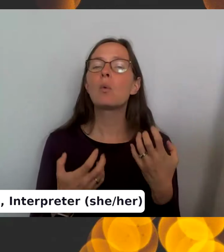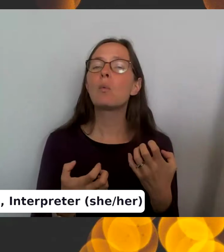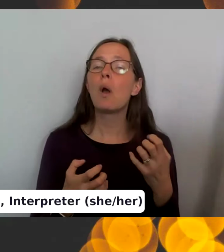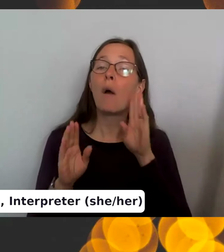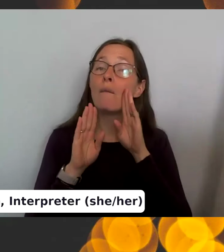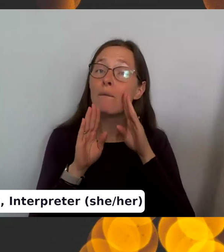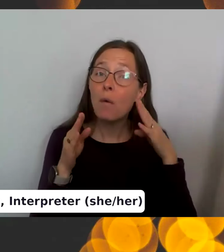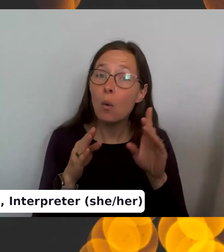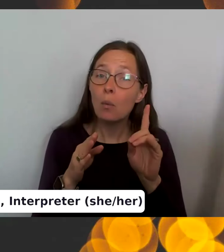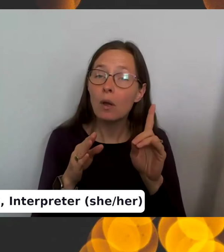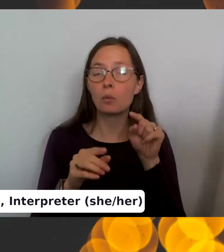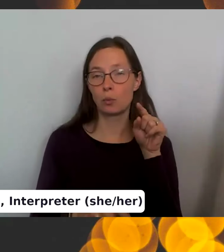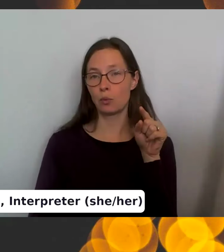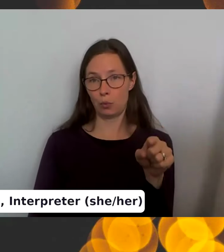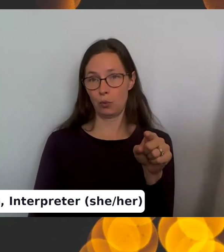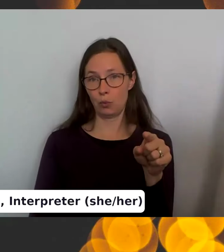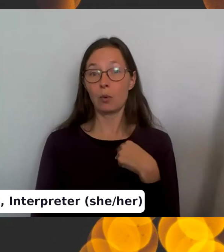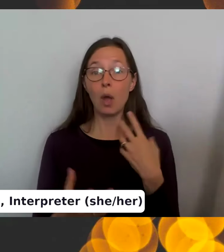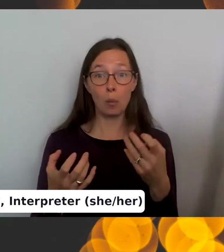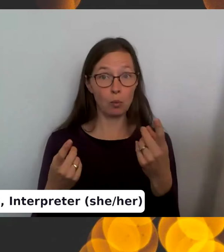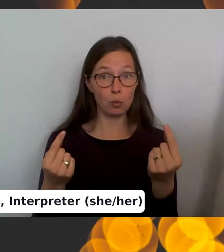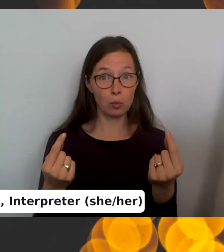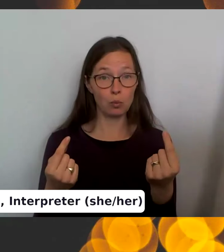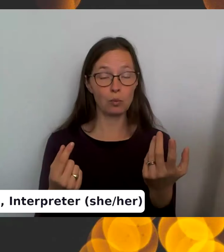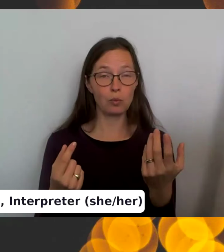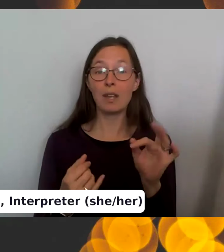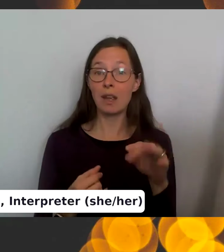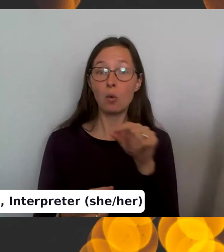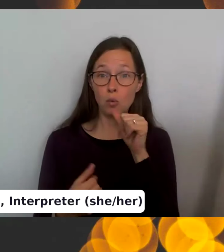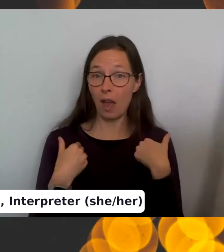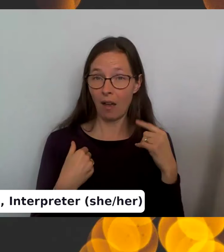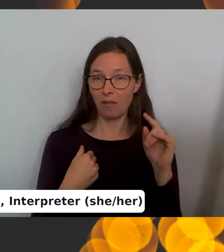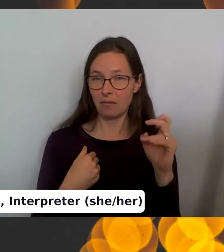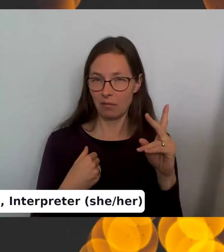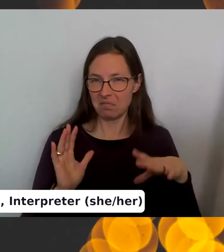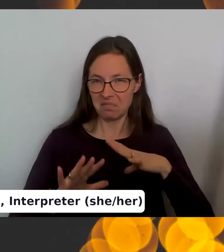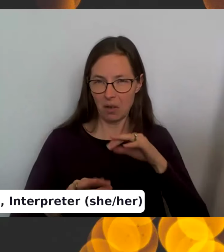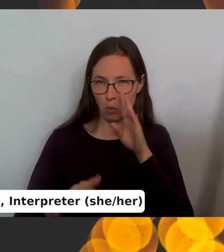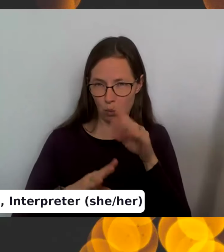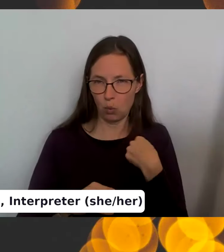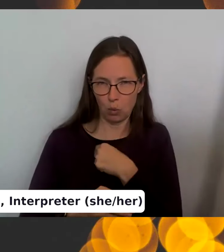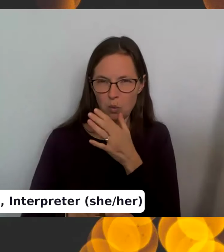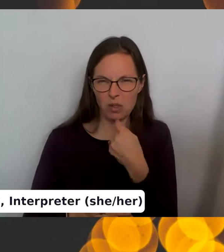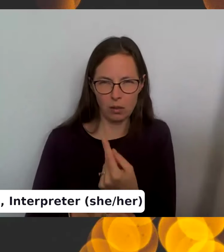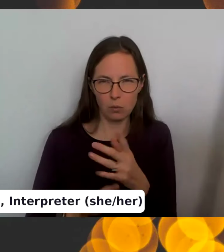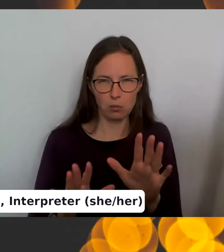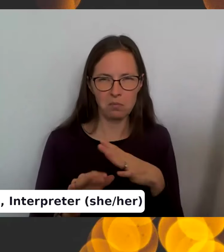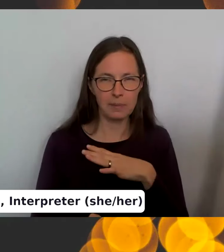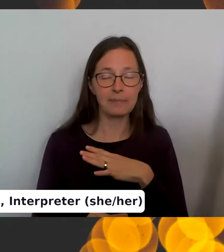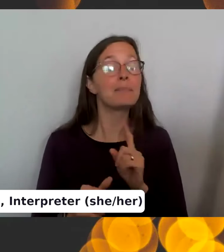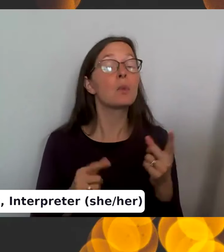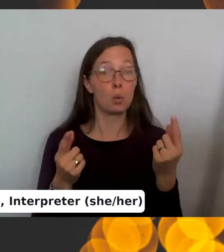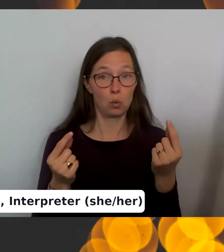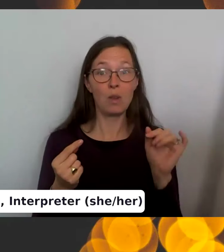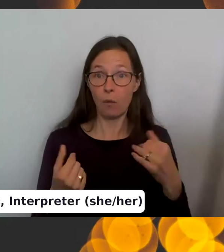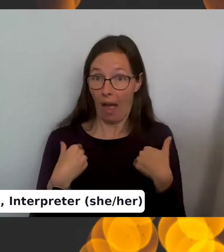on you. So what I want you to do, and if you don't have a deck, don't worry, I'll tell you in a second what we're going to do. What I want you to